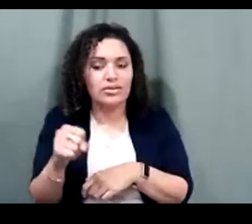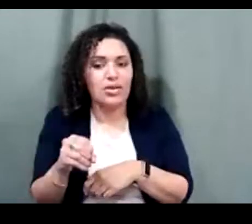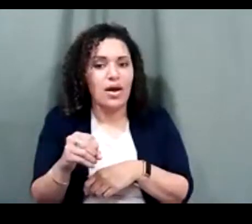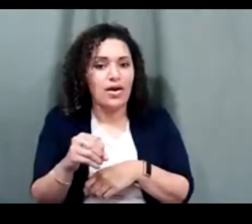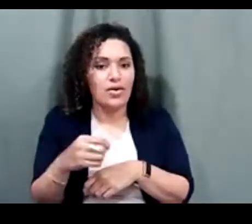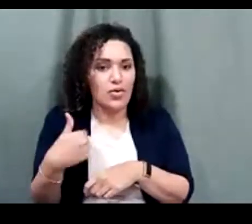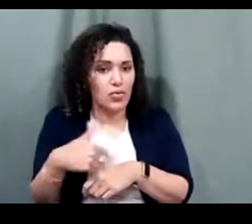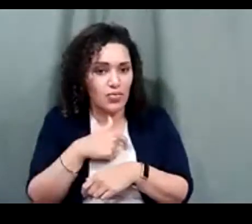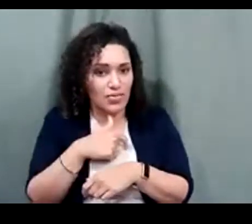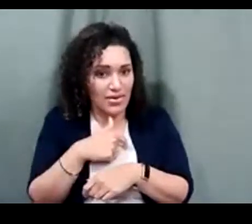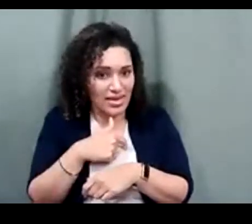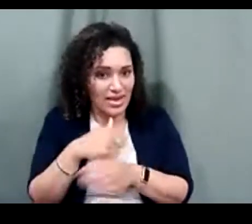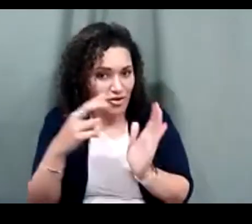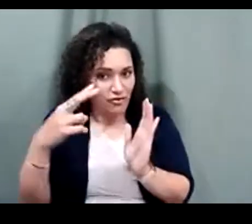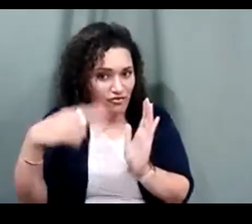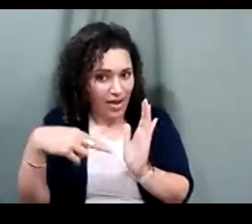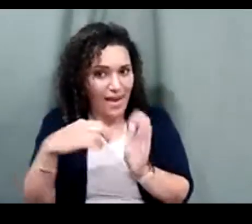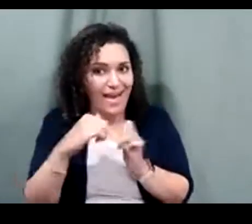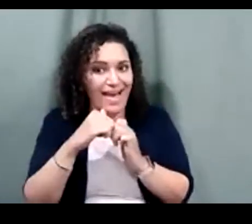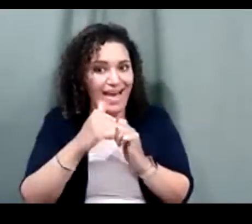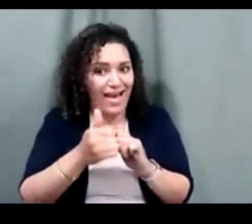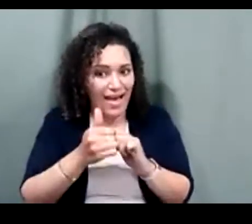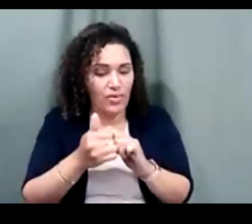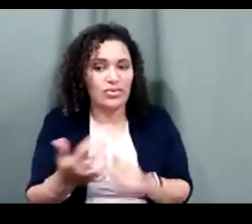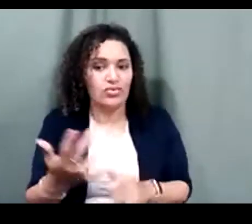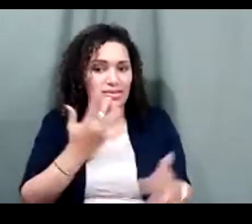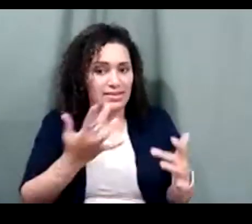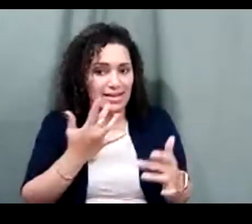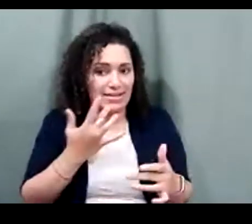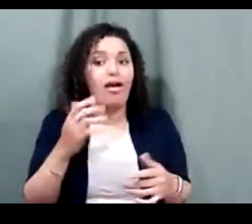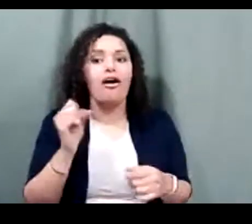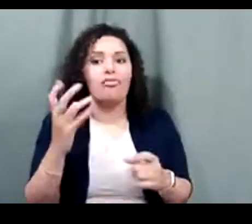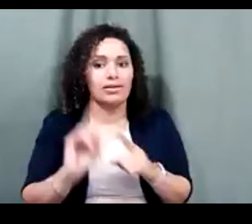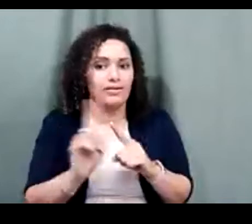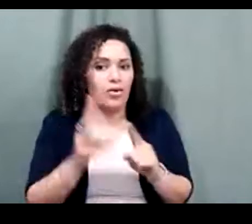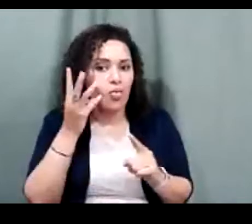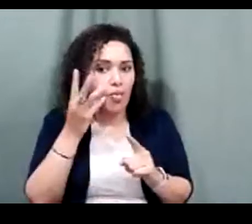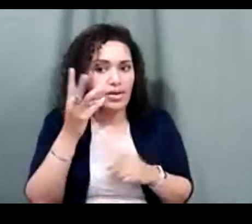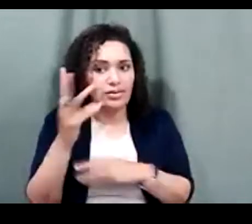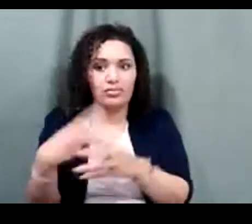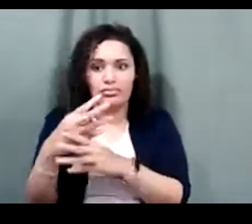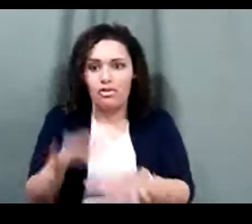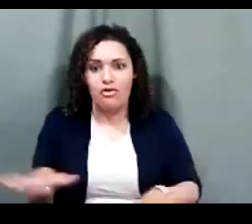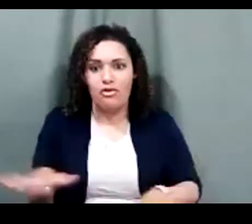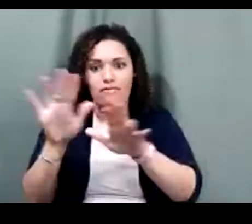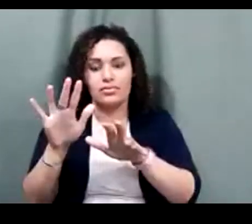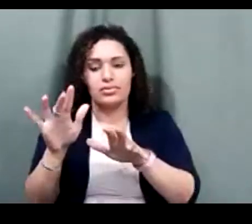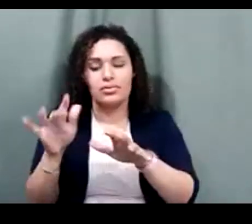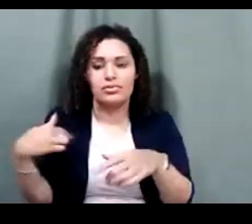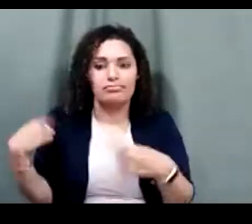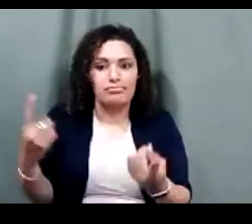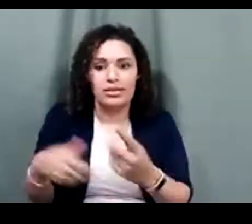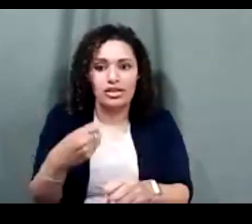not. We've read about how to do it, and we've tasted a lot of wines over the years, but we've not really ever tasted